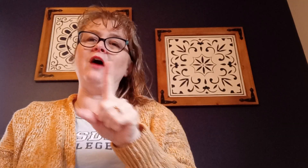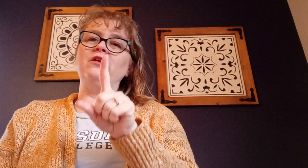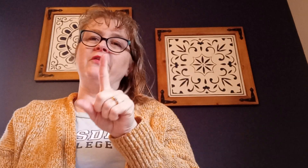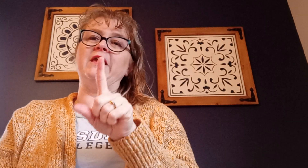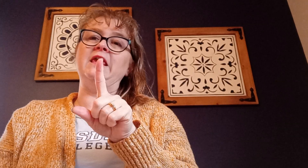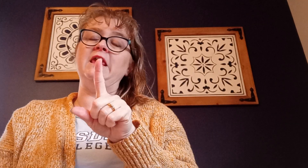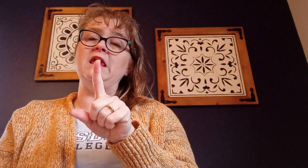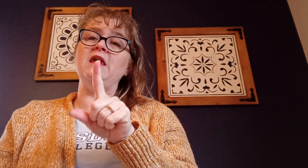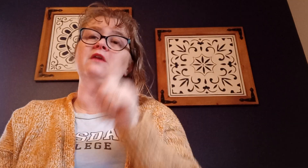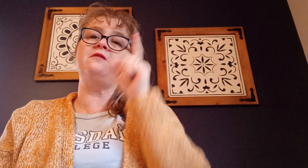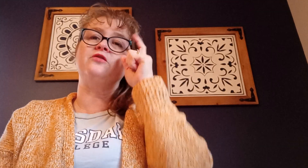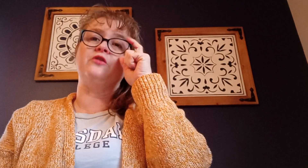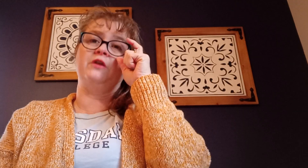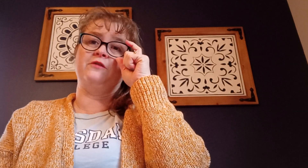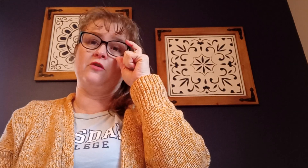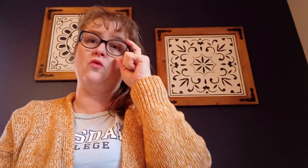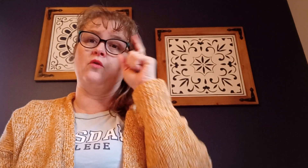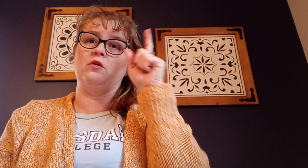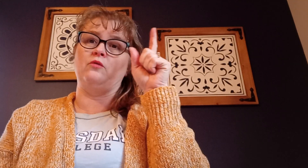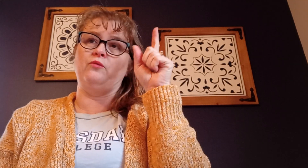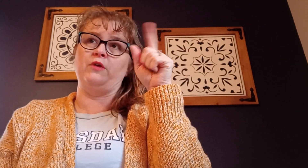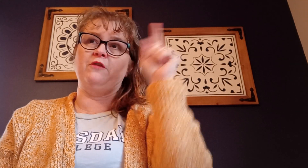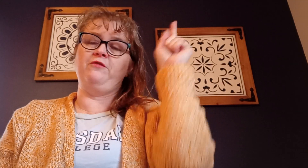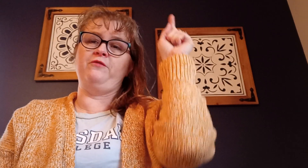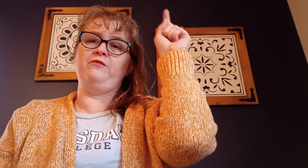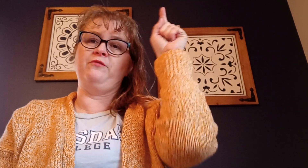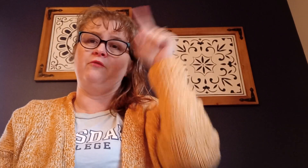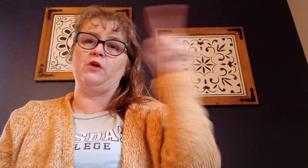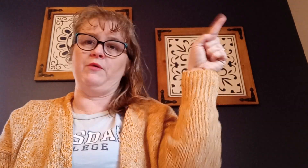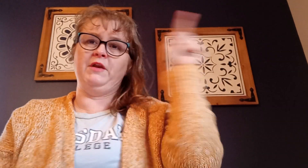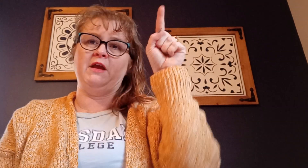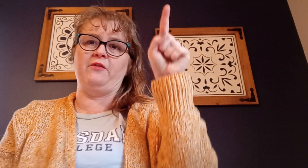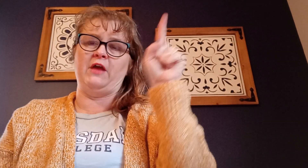in the Keys, there is a coral reef growing down that area.